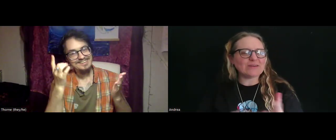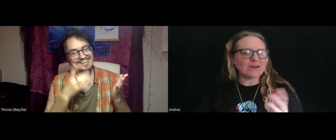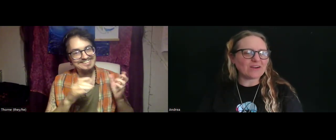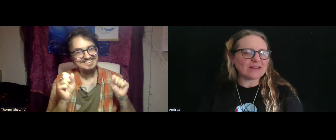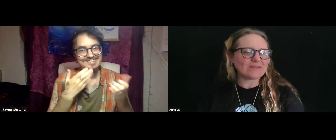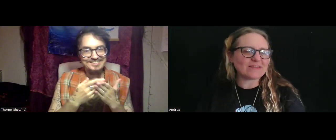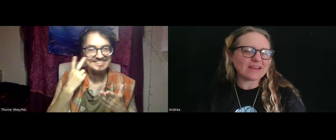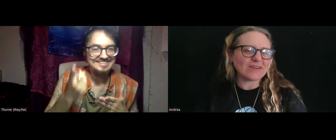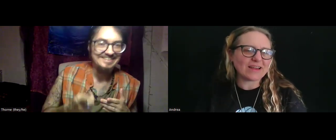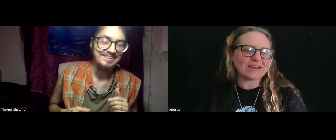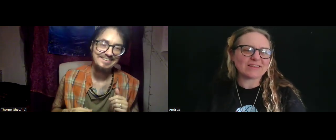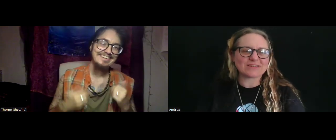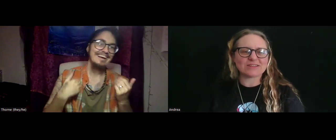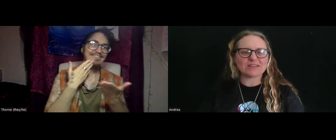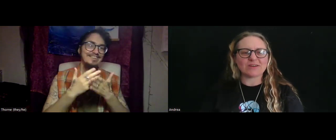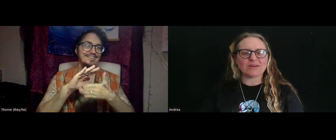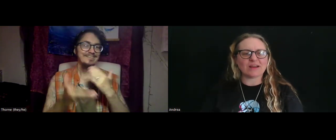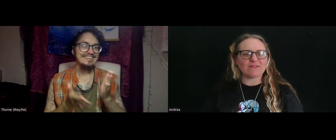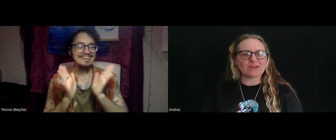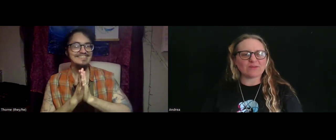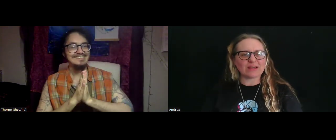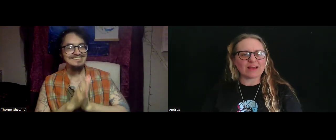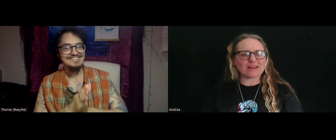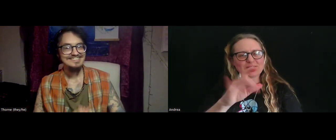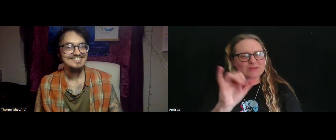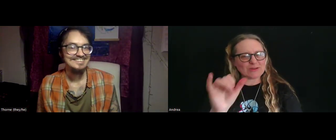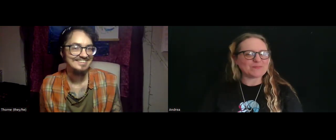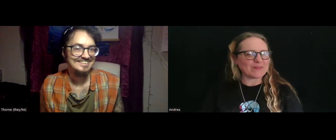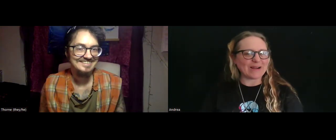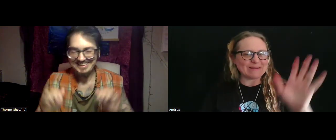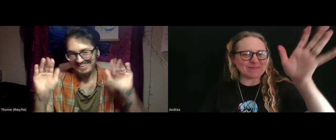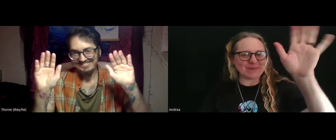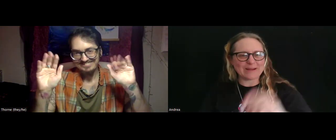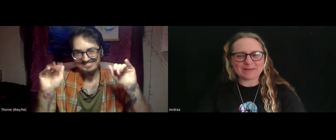All right. Thank you, Andy. It's good to see you. Have a good weekend. You too. All right. Bye.